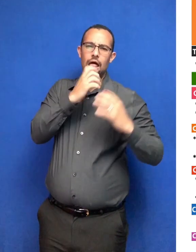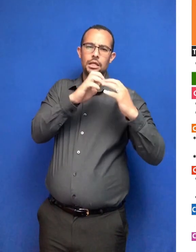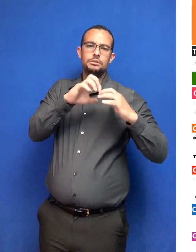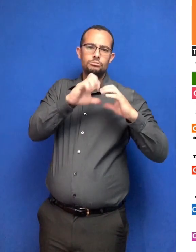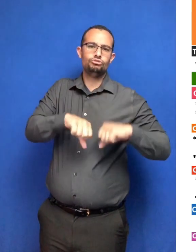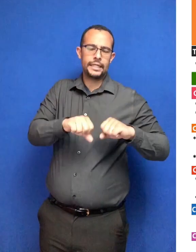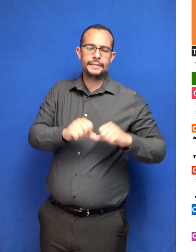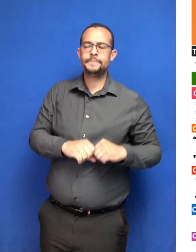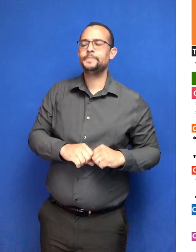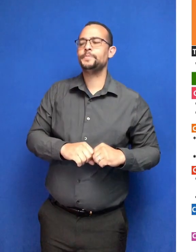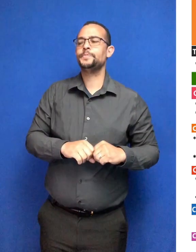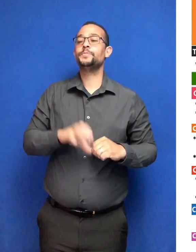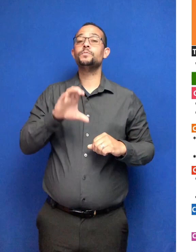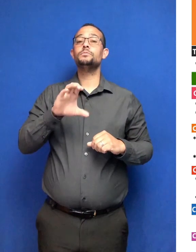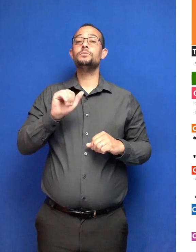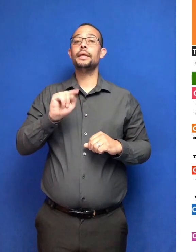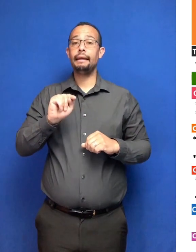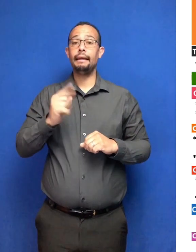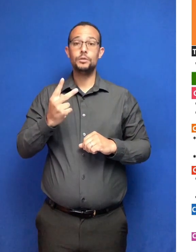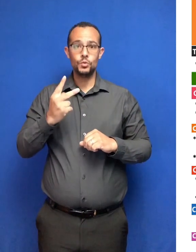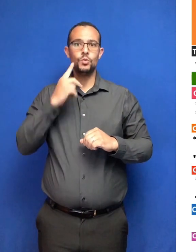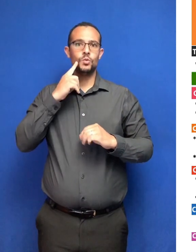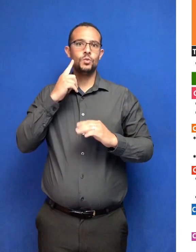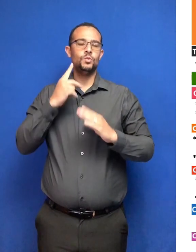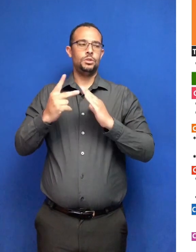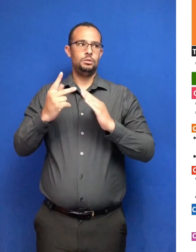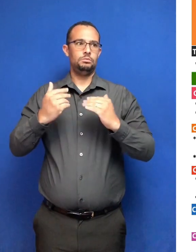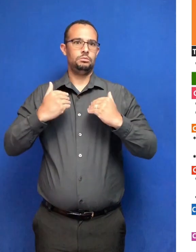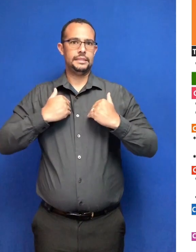At a Category 2, we would have extensive damage to power lines,